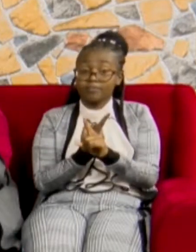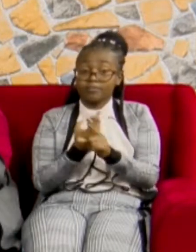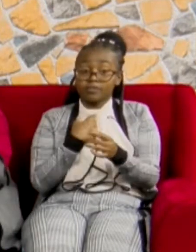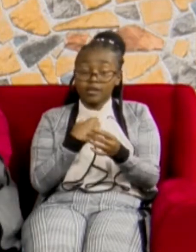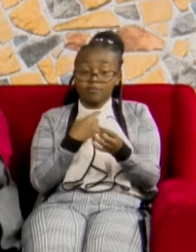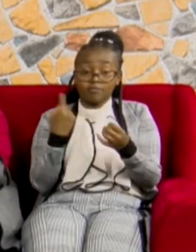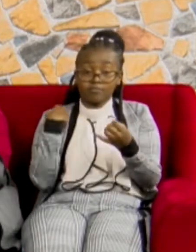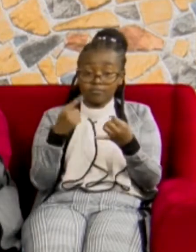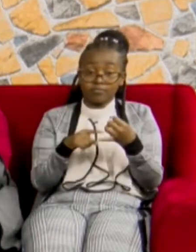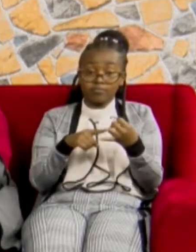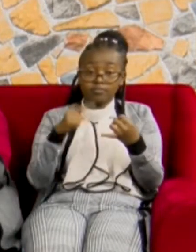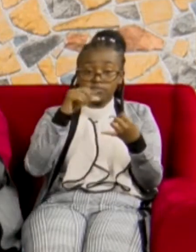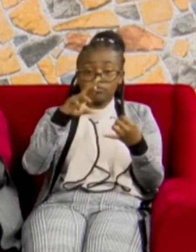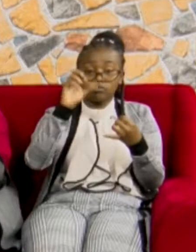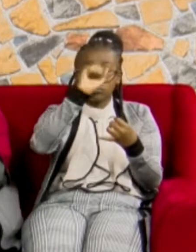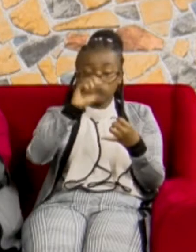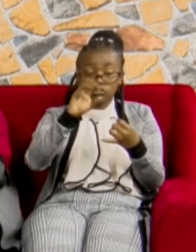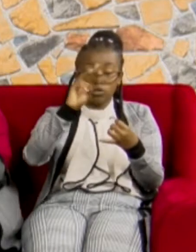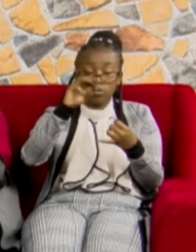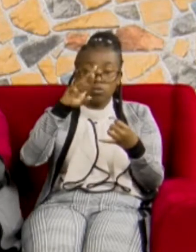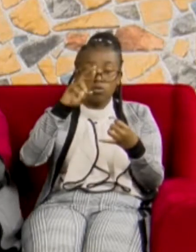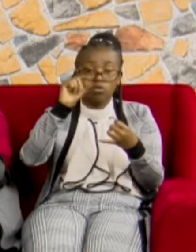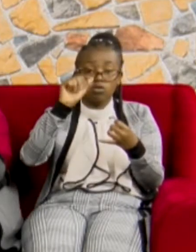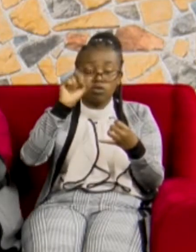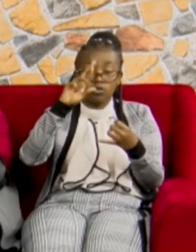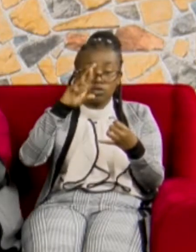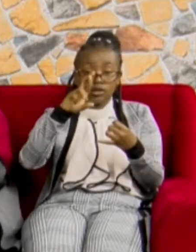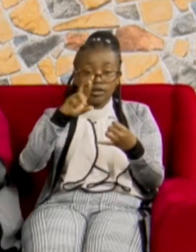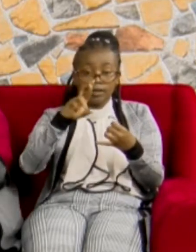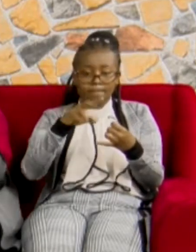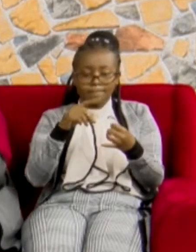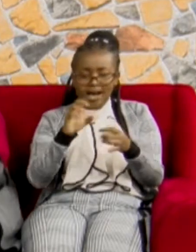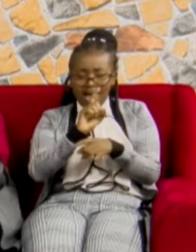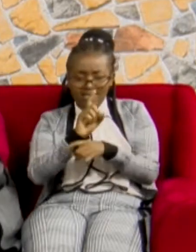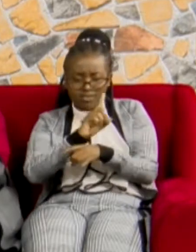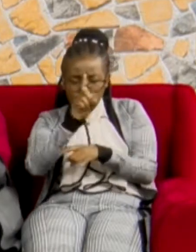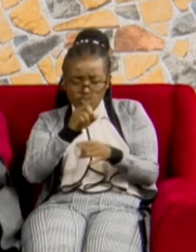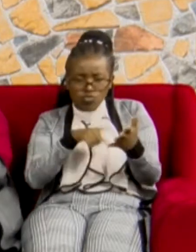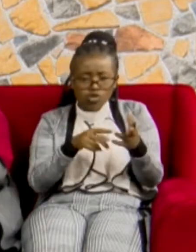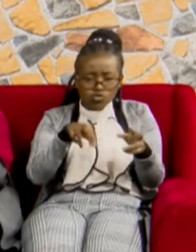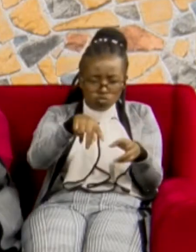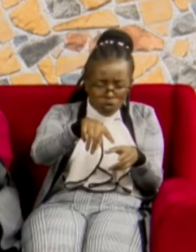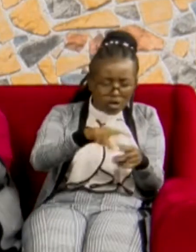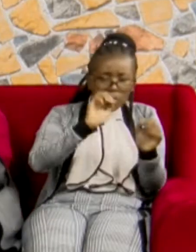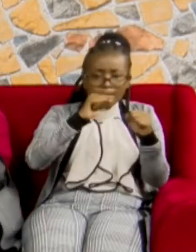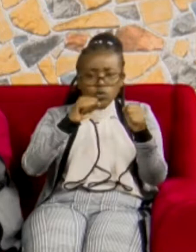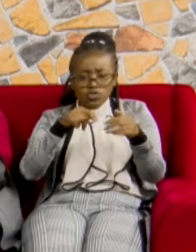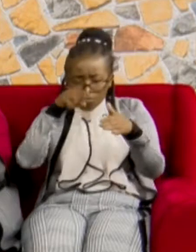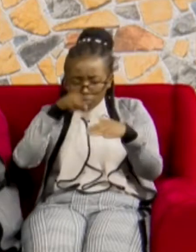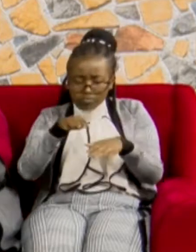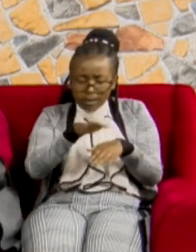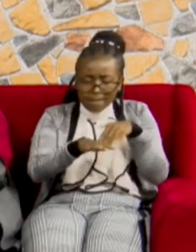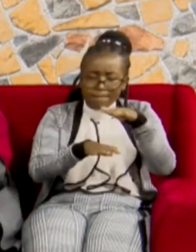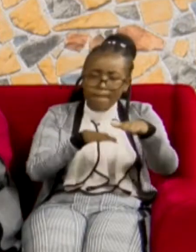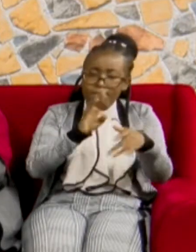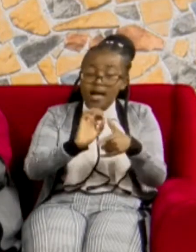there's the gross motor domain, which is like, are you walking? Are you able to climb stairs? Can you go down the stairs?